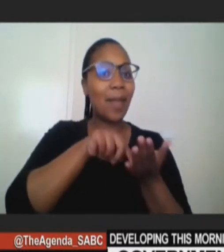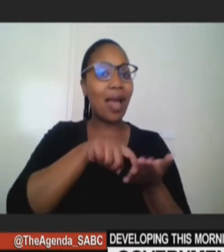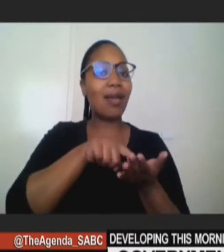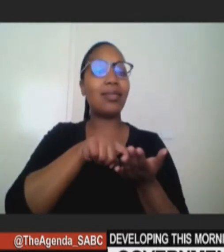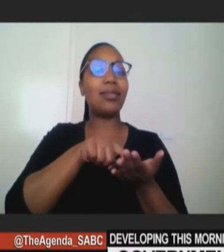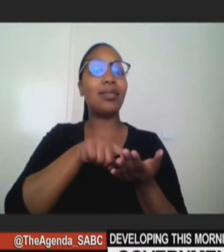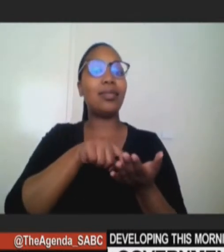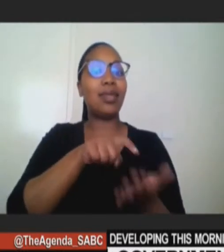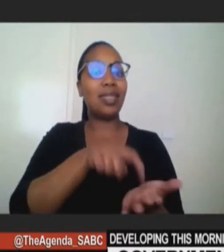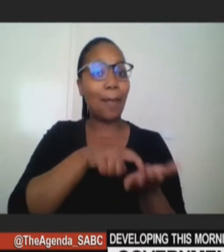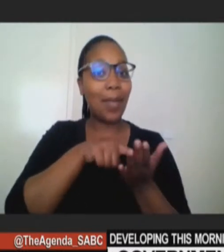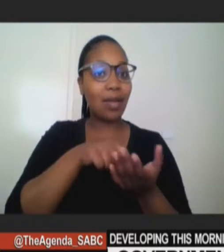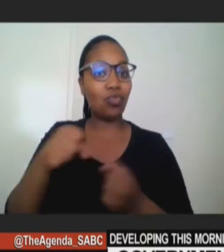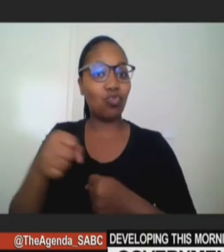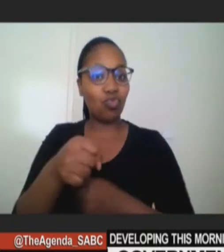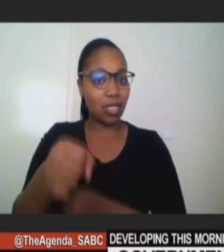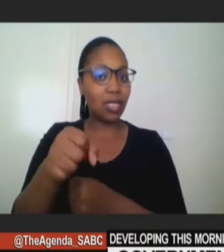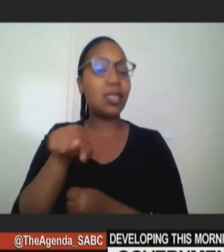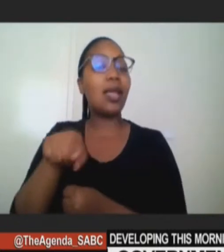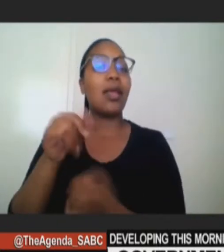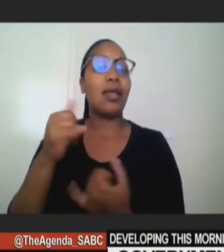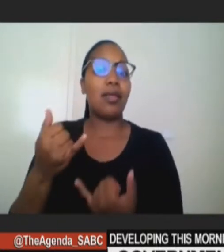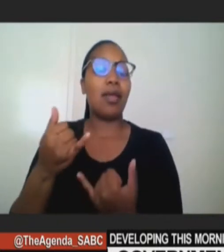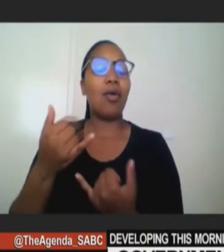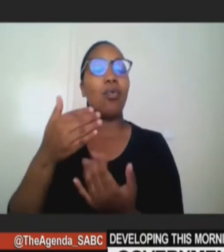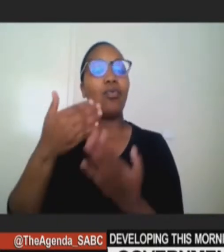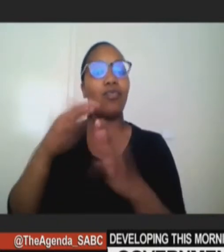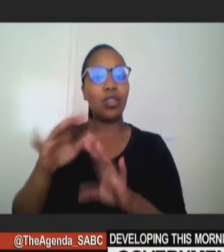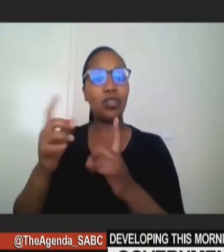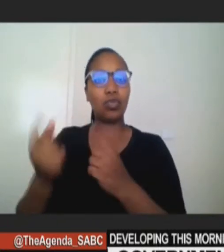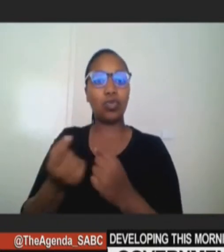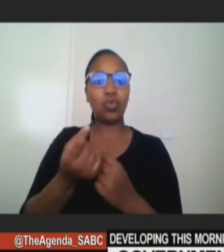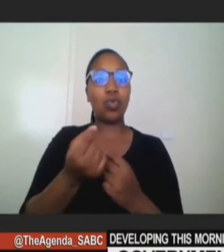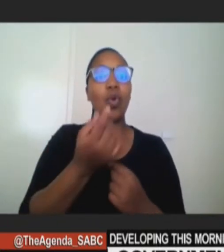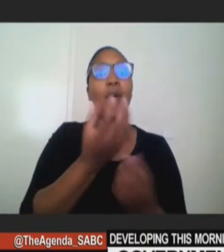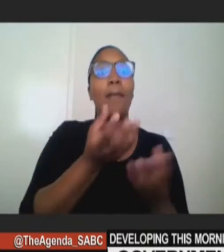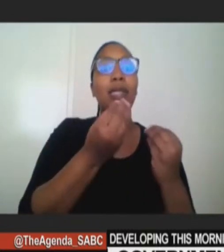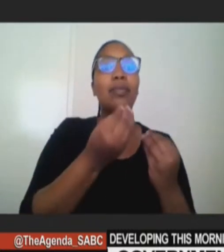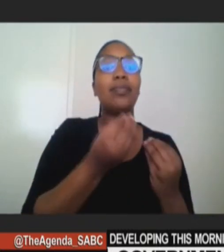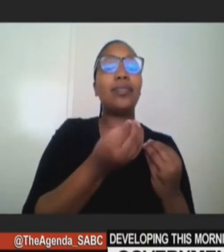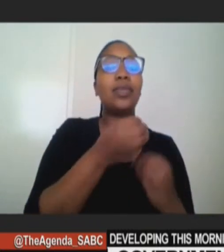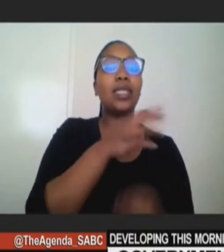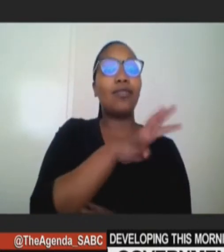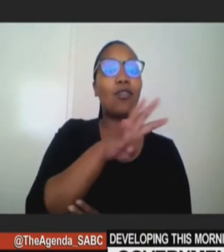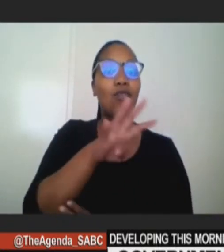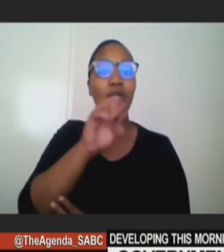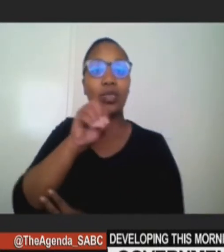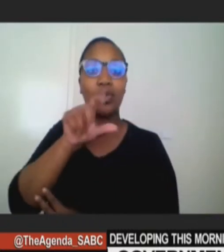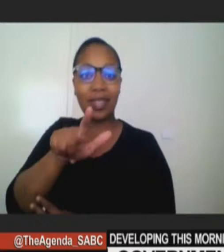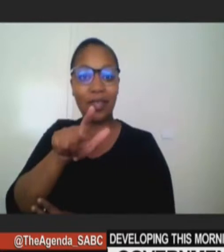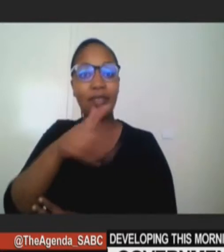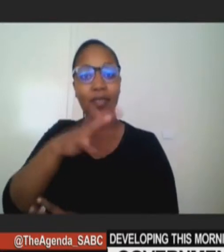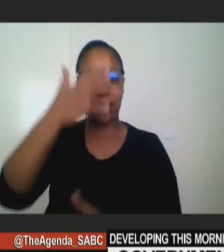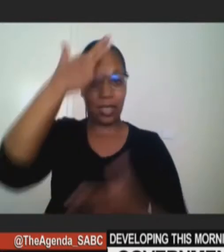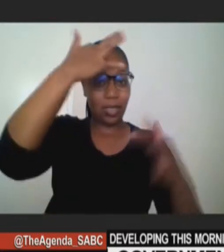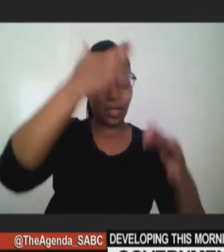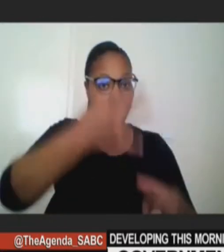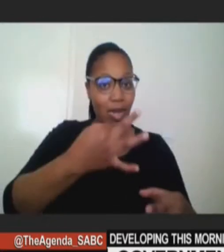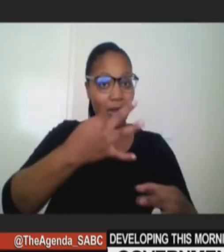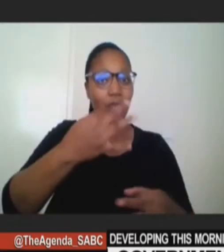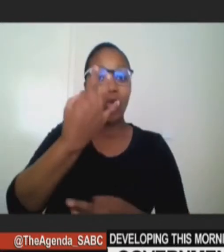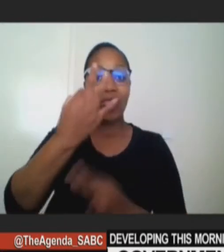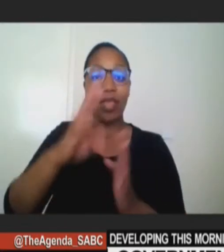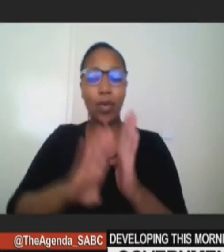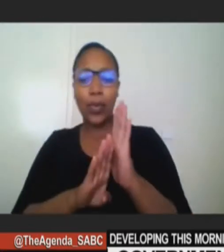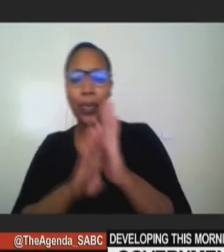wave went up, we increased until we came up to 4,407. We decided from the end of the third wave that we are going to continue